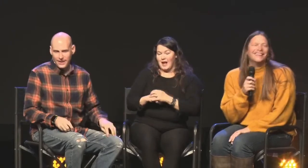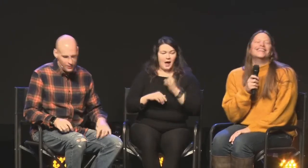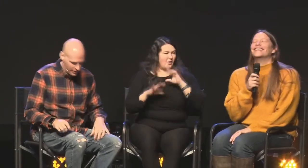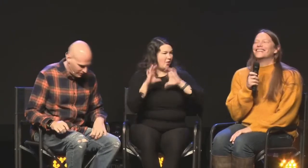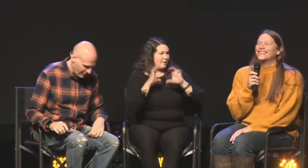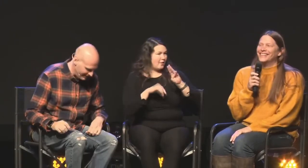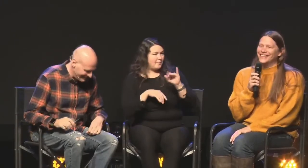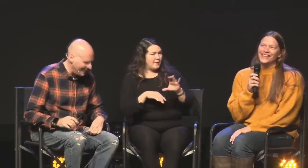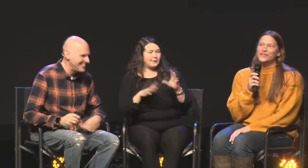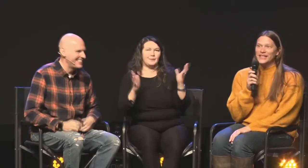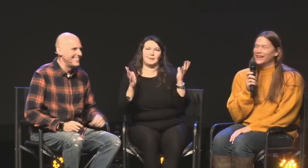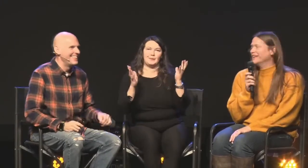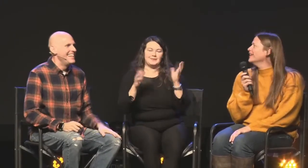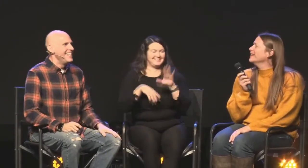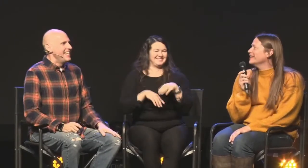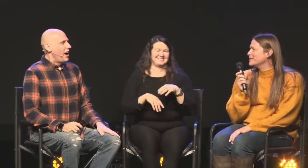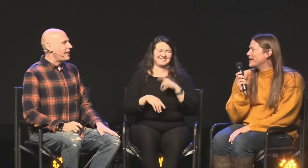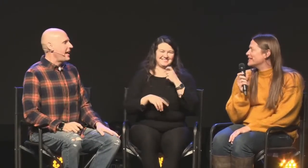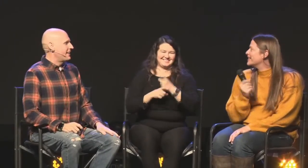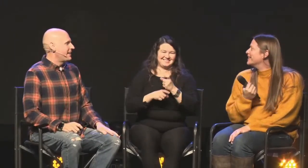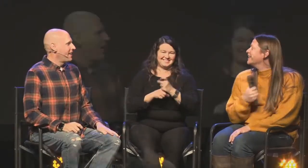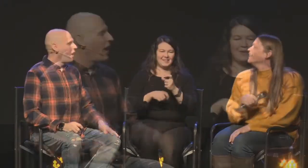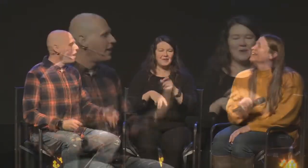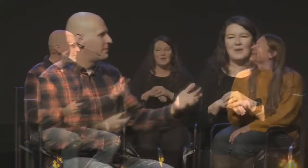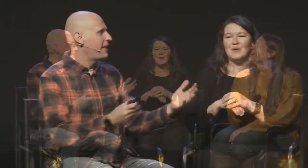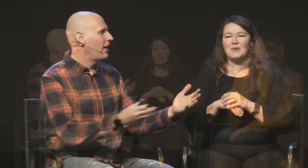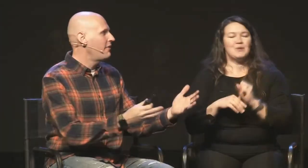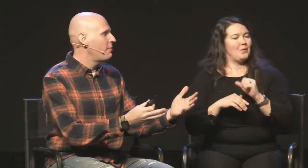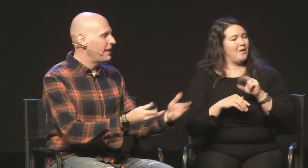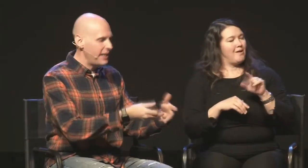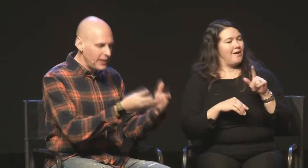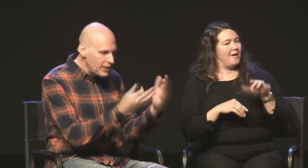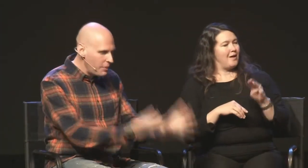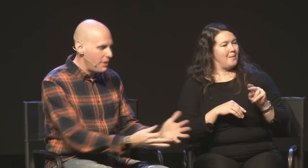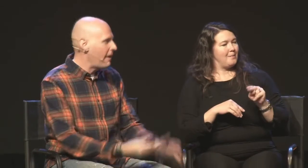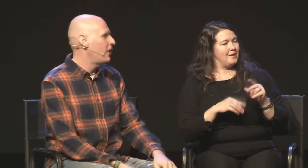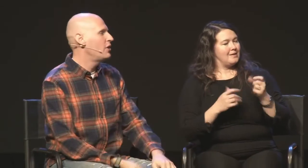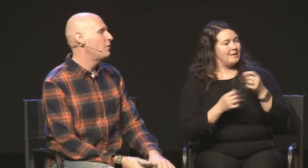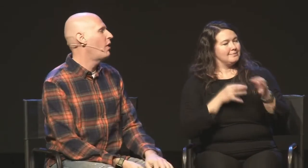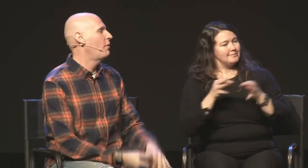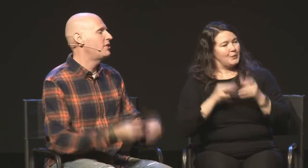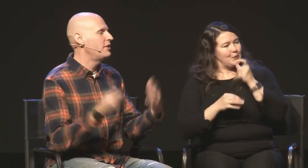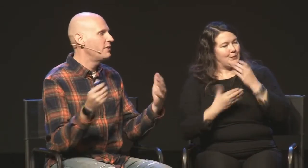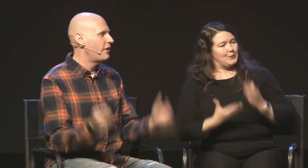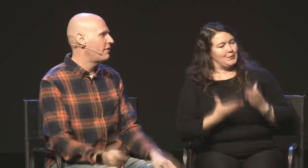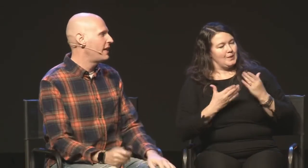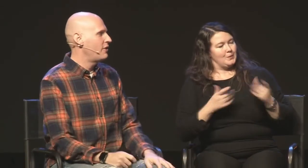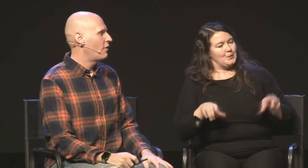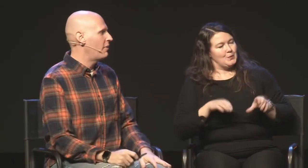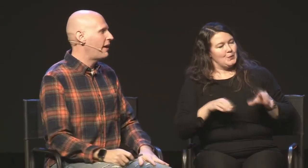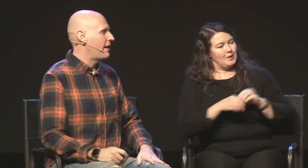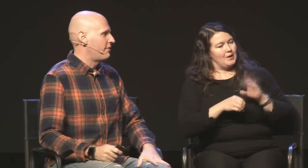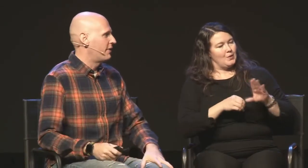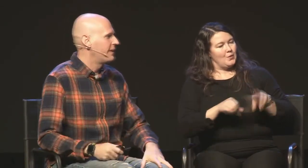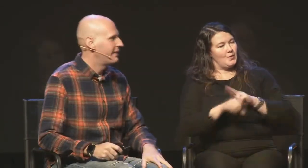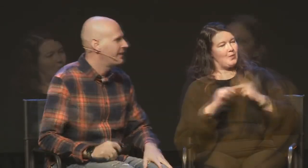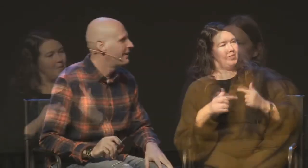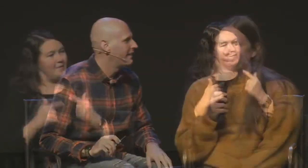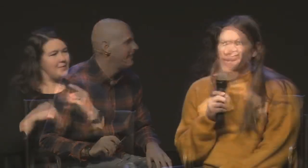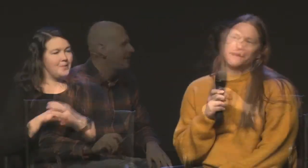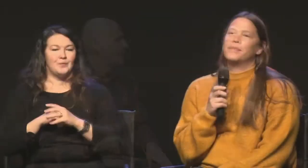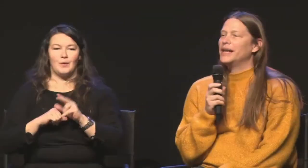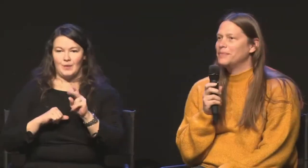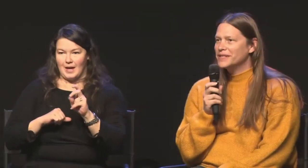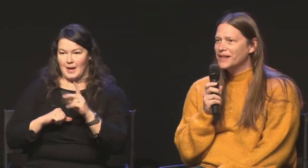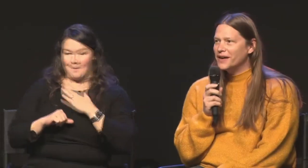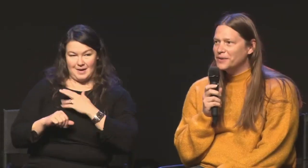mic. Oh, my word. No, it's good. It's a mess. Okay. Autumn, tell everybody a little bit about who you are, what you do in your everyday normal life.